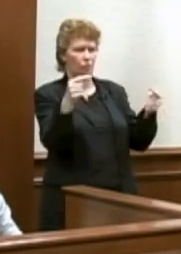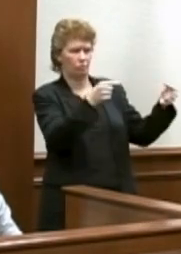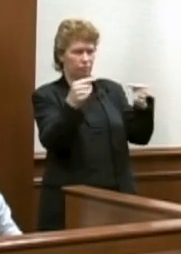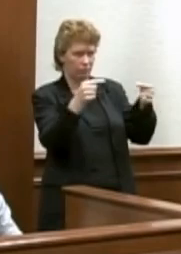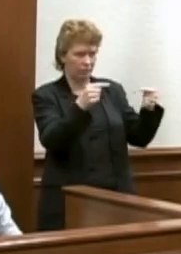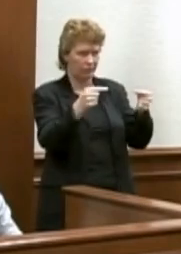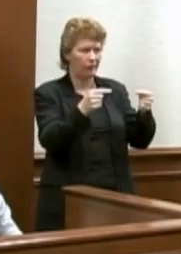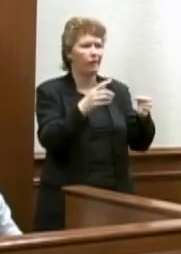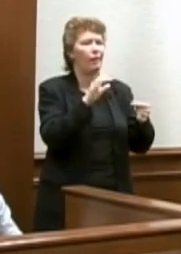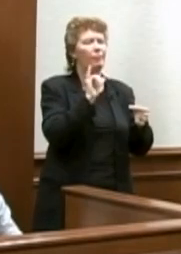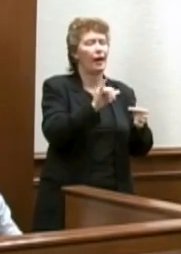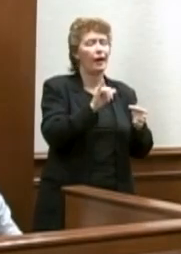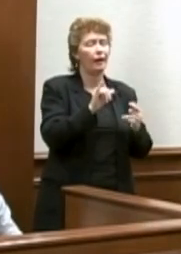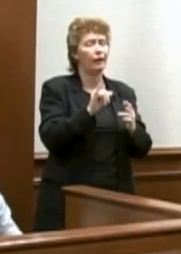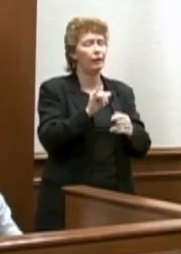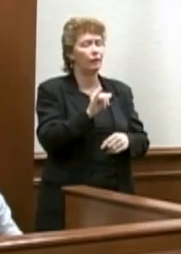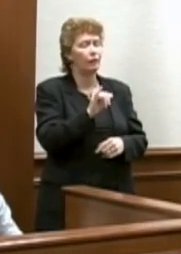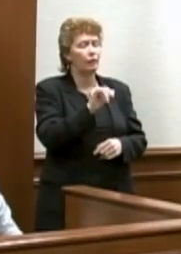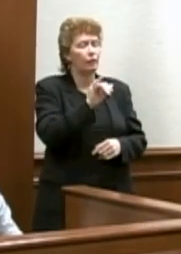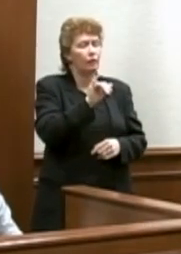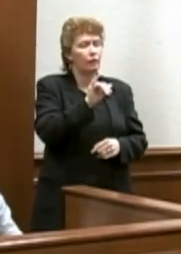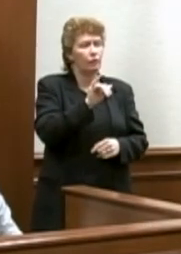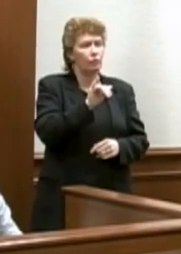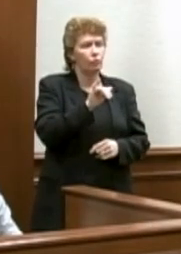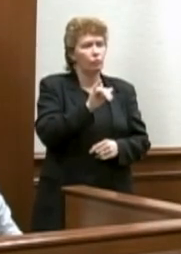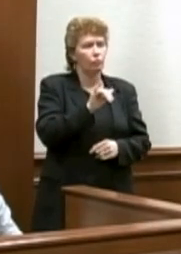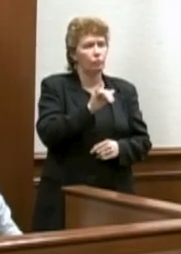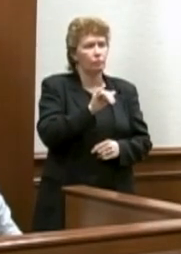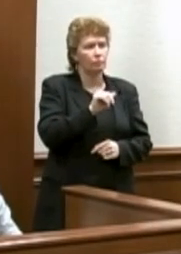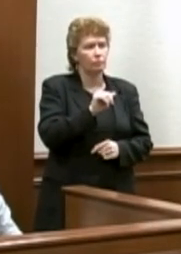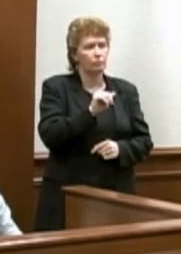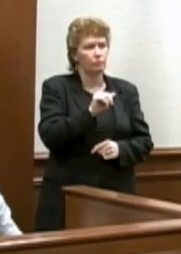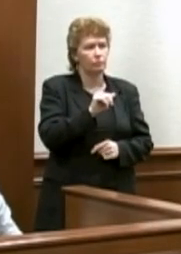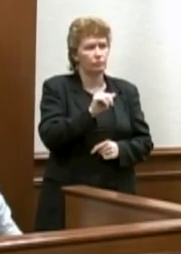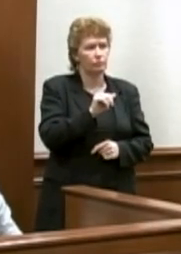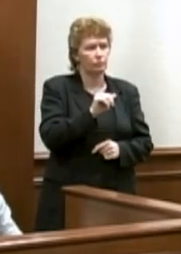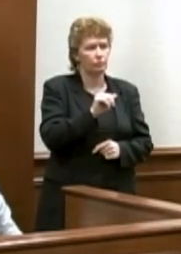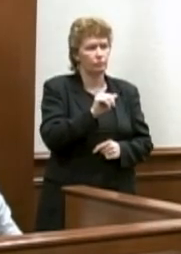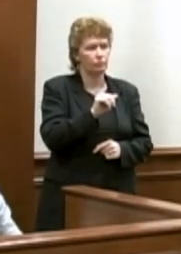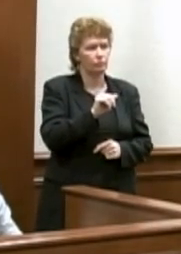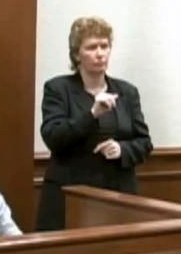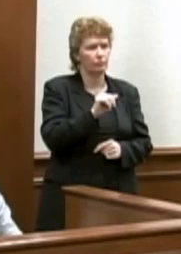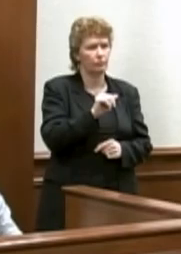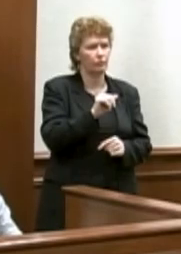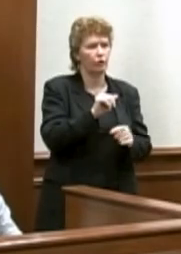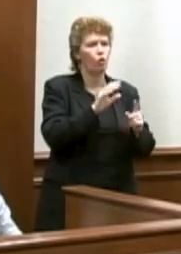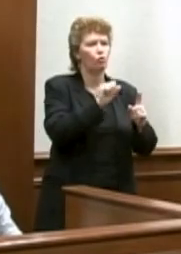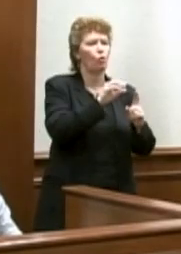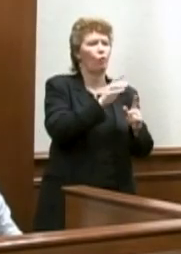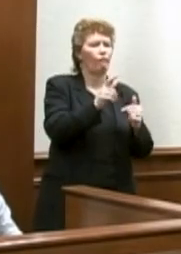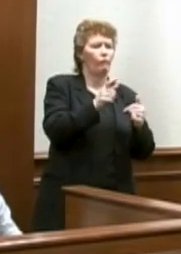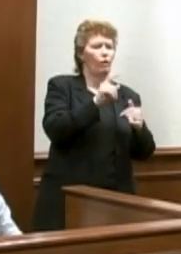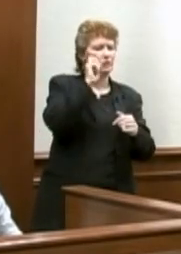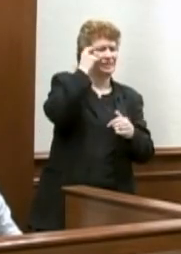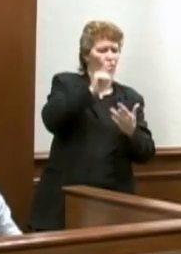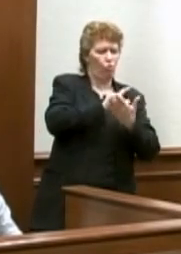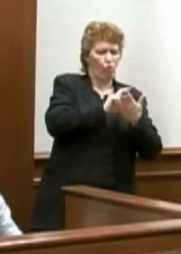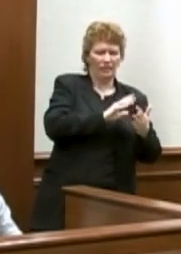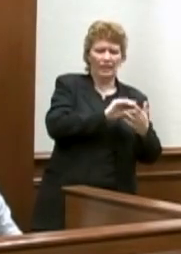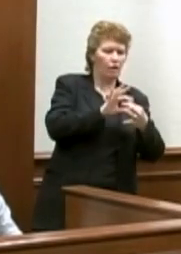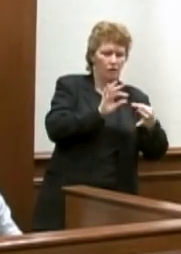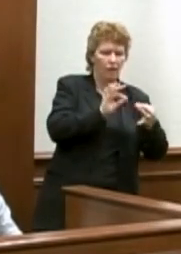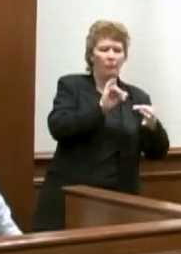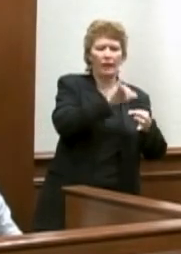it was said. The very act of making the statement had an effect on the witness and the witness's subsequent course of